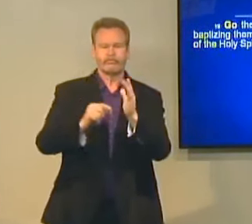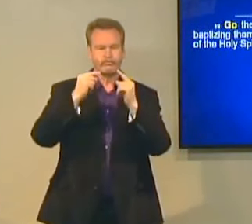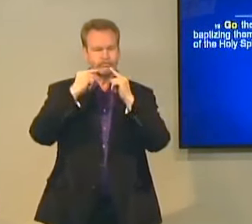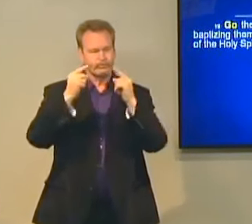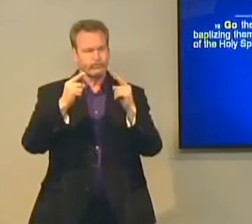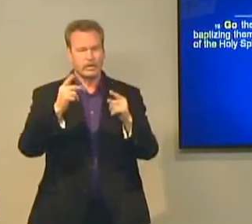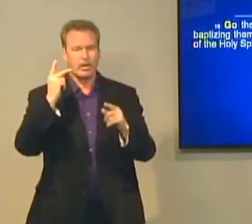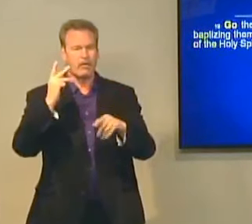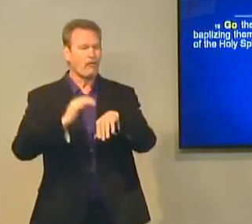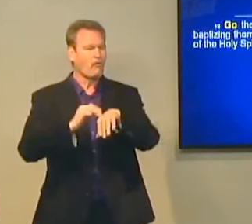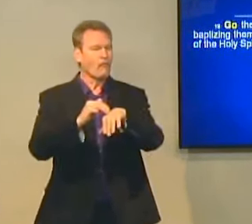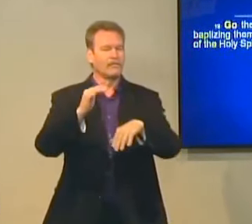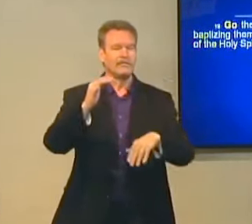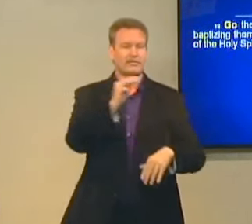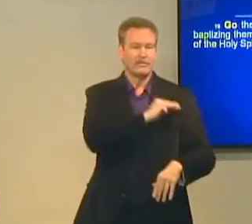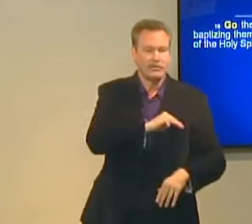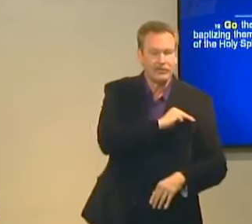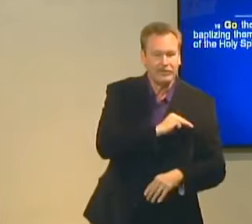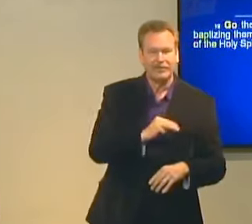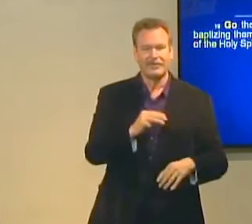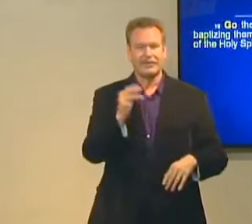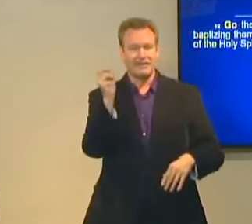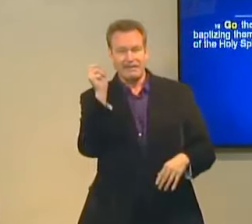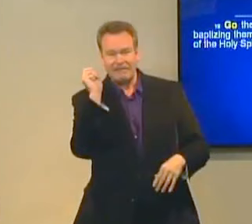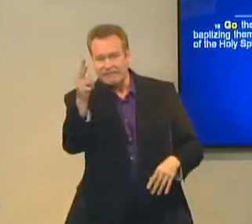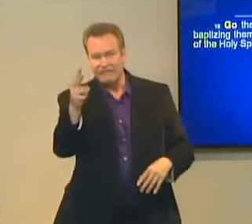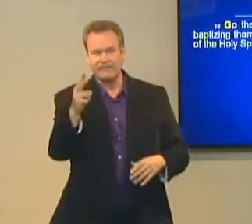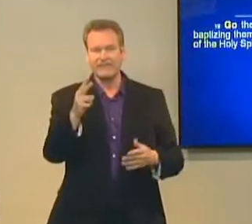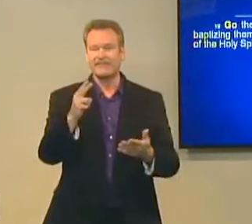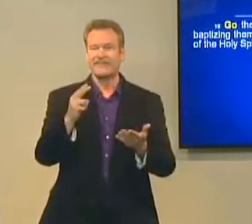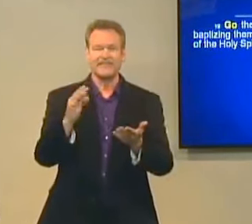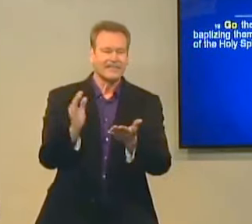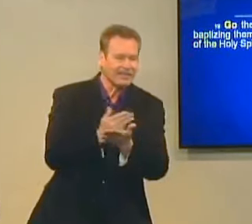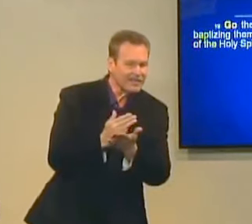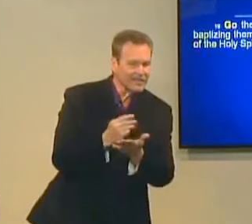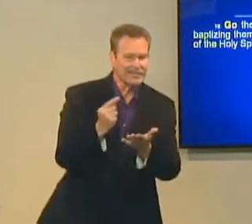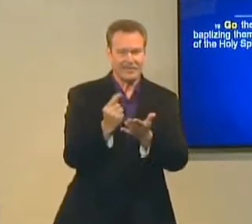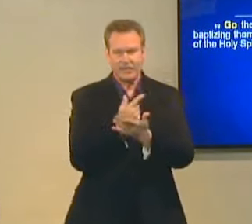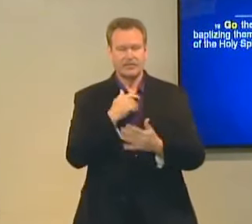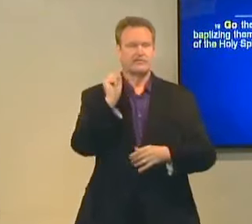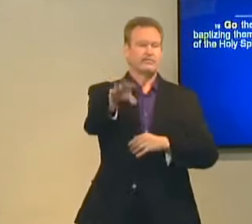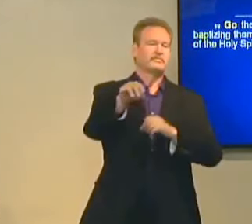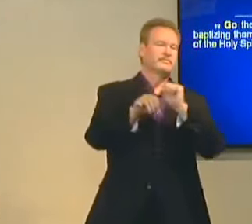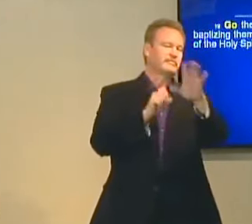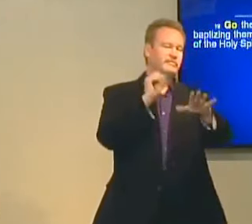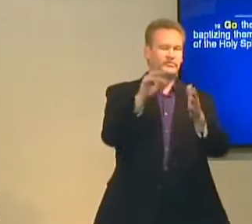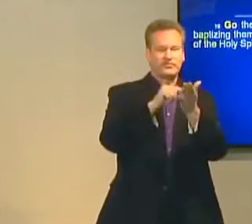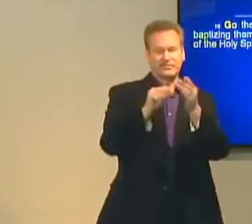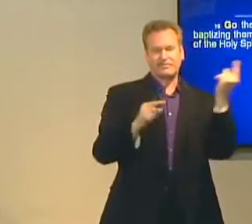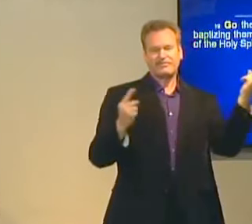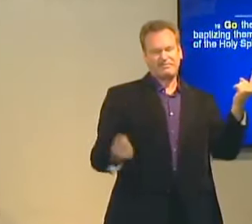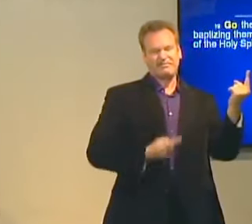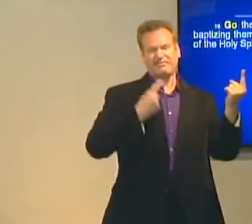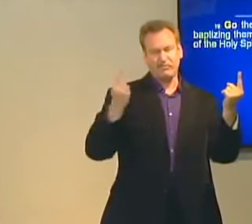this is a very very famous verse that we hear over and over again missionaries use it evangelists use it people use it when they share the gospel